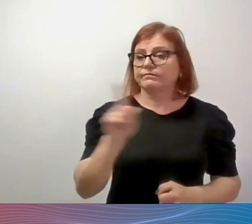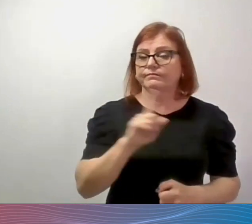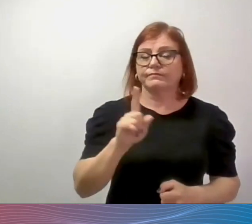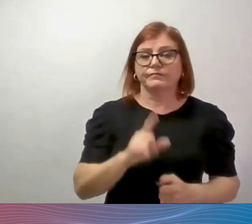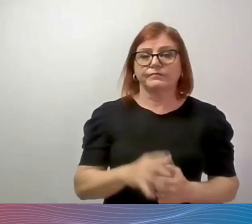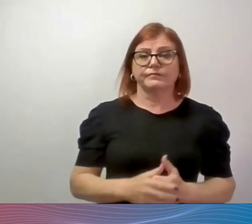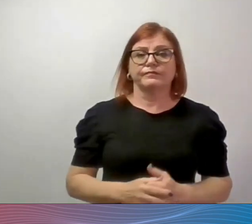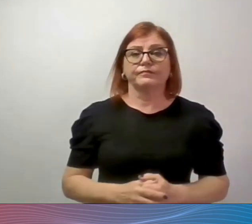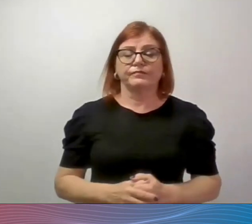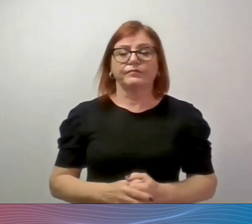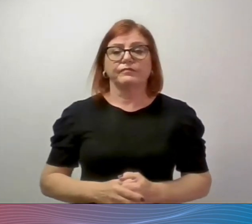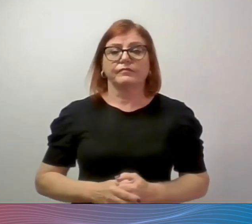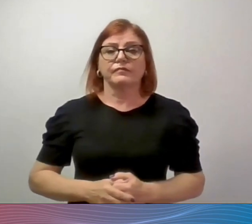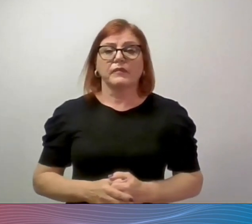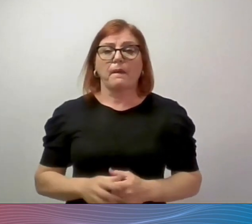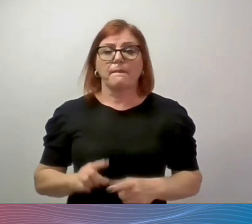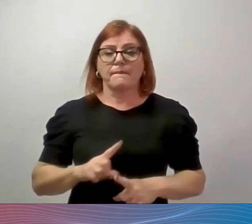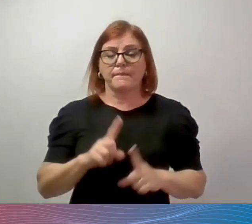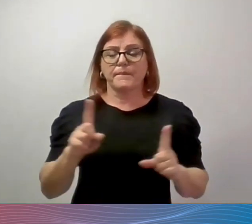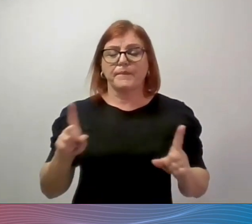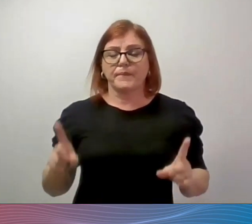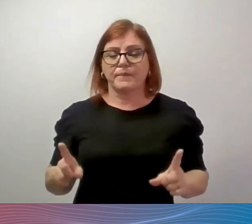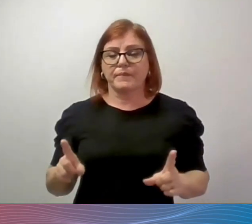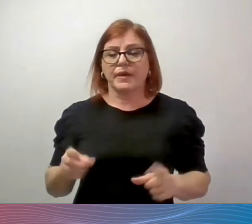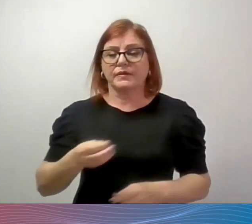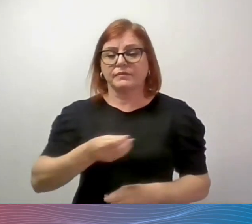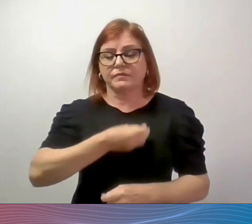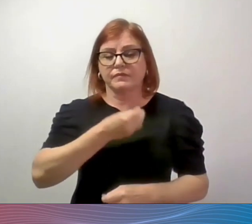a santos. Vamos voltar lá.